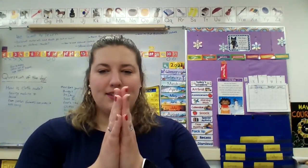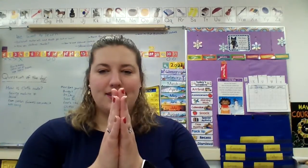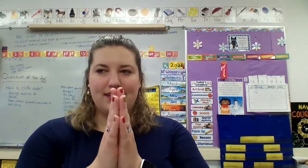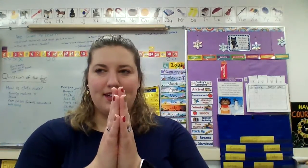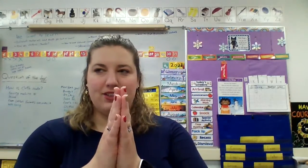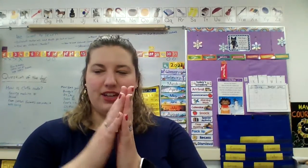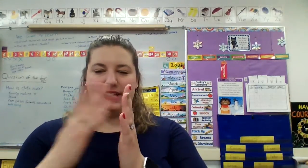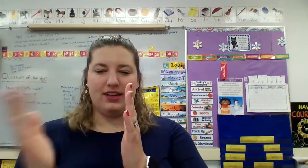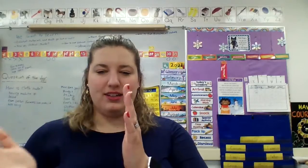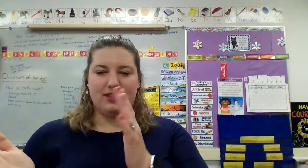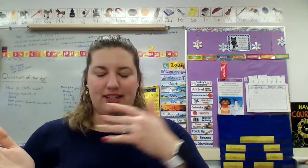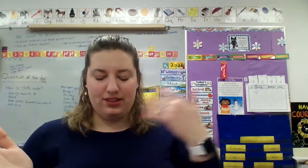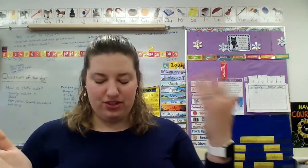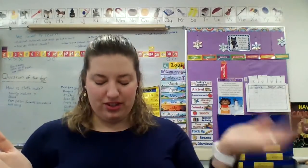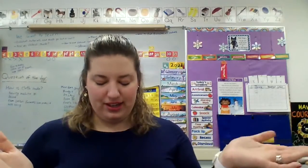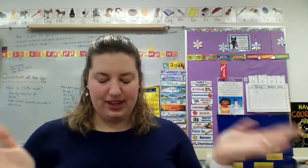Teaching, teach, ing.